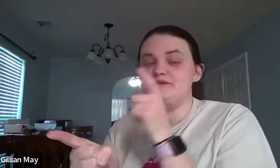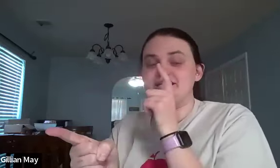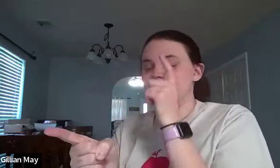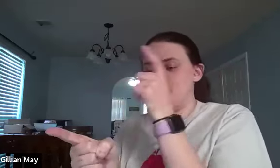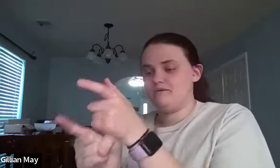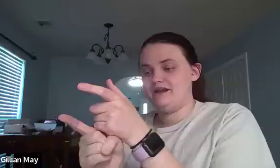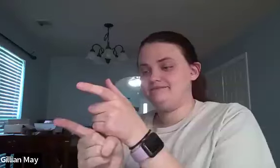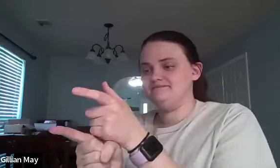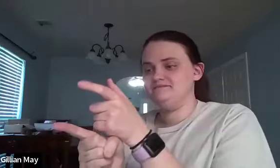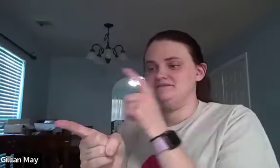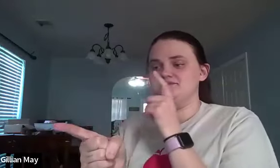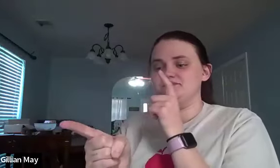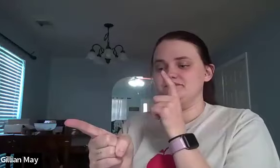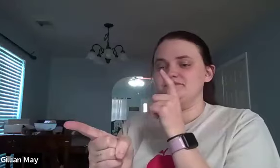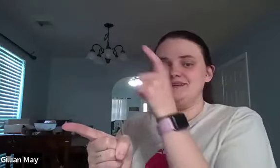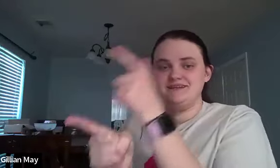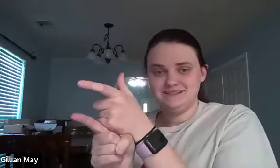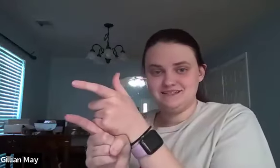ready. We're ready. Sister.